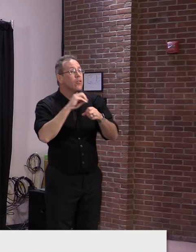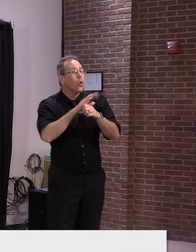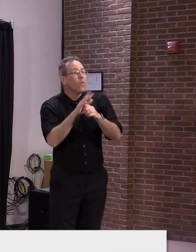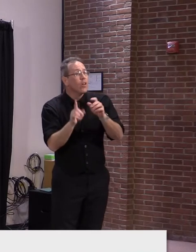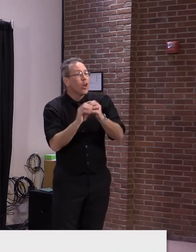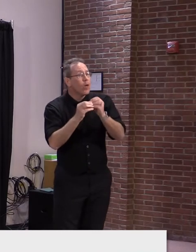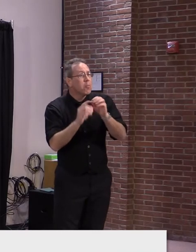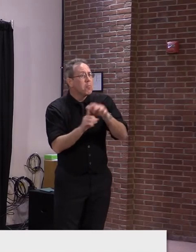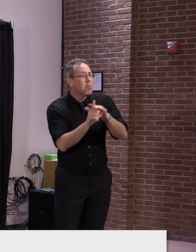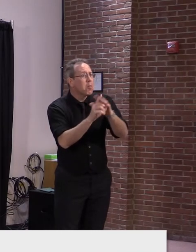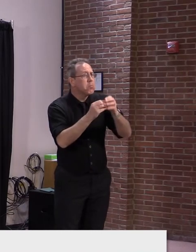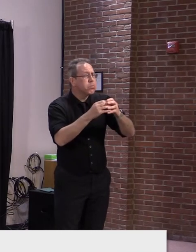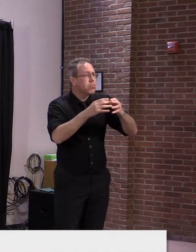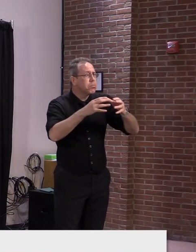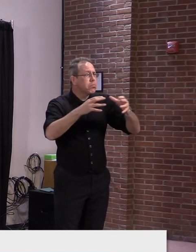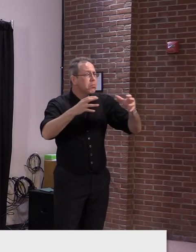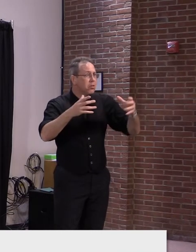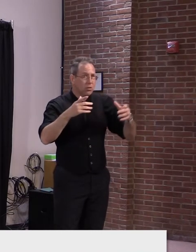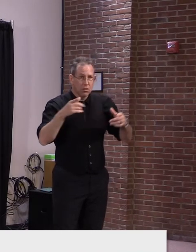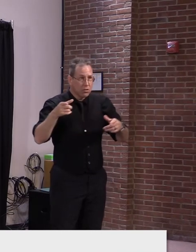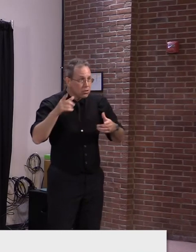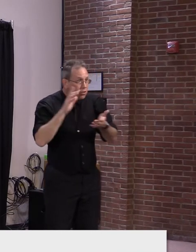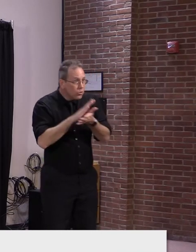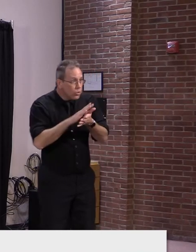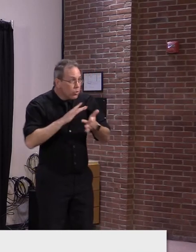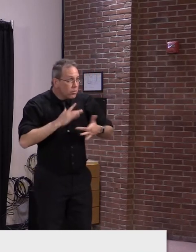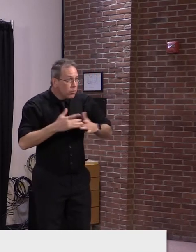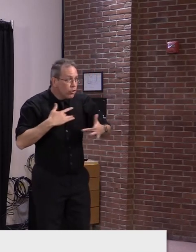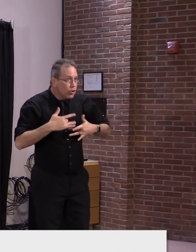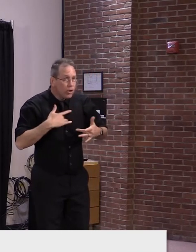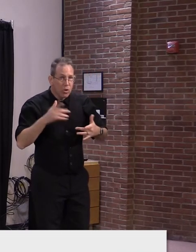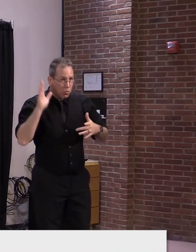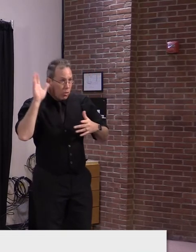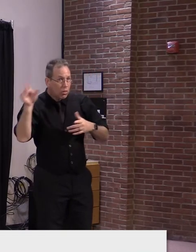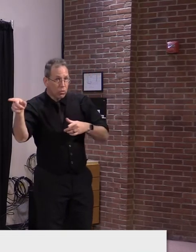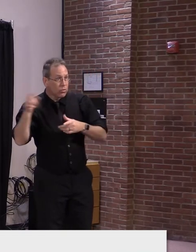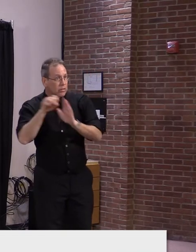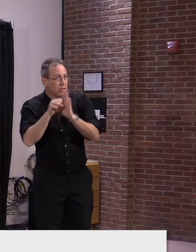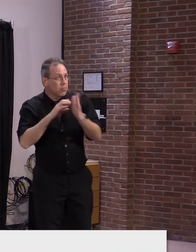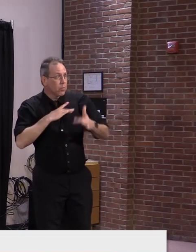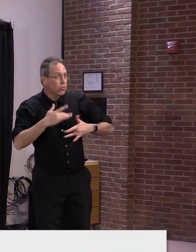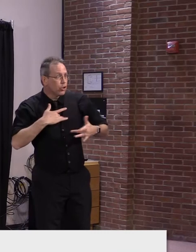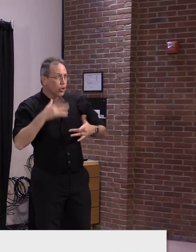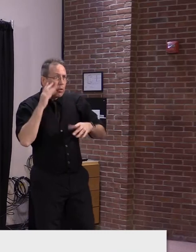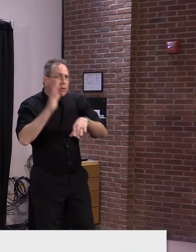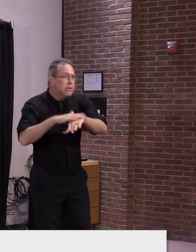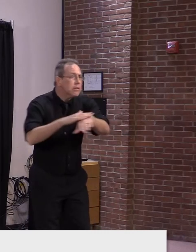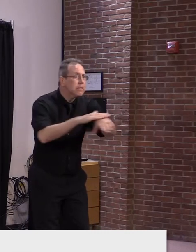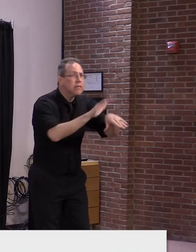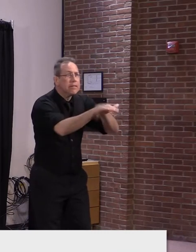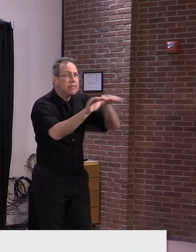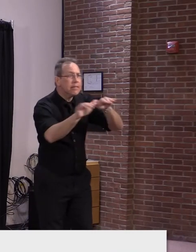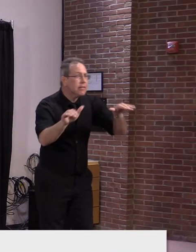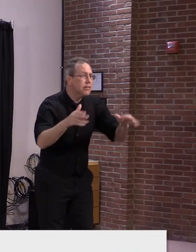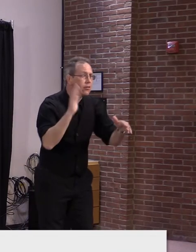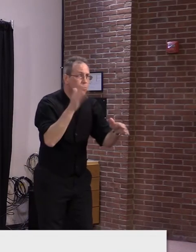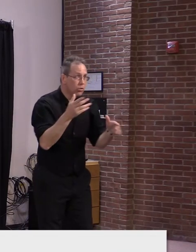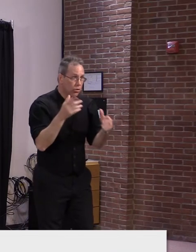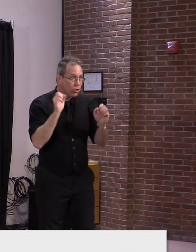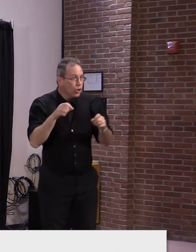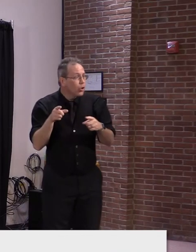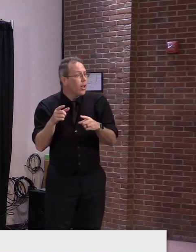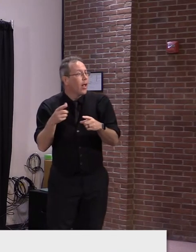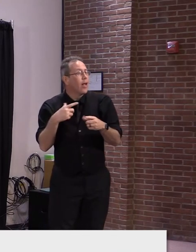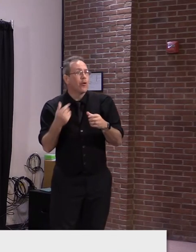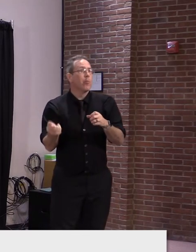that they, you know, think it would be useful for people to be aware and be cautious, et cetera, should they, you know, they could resume some of that